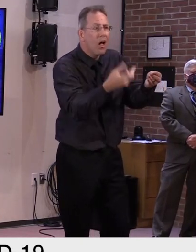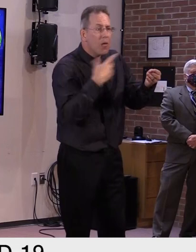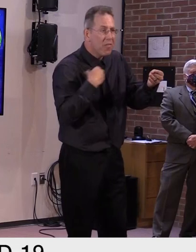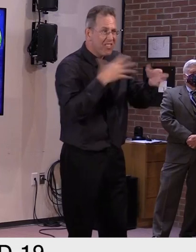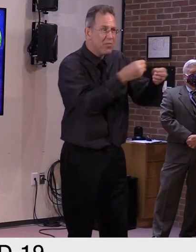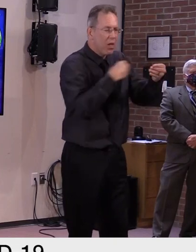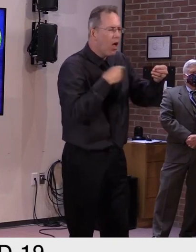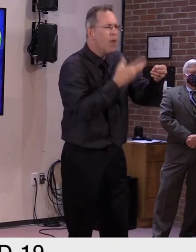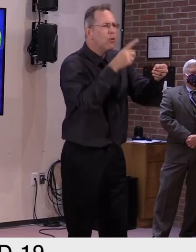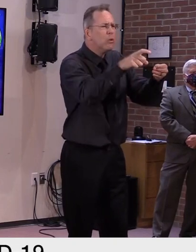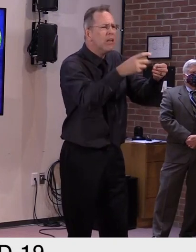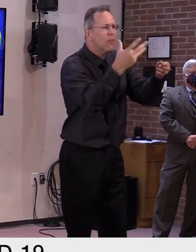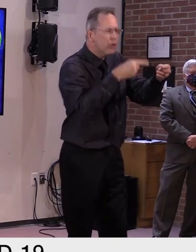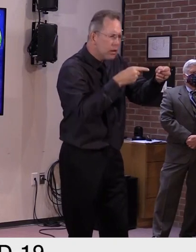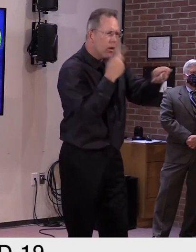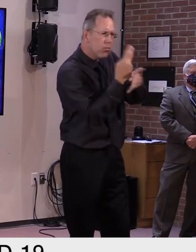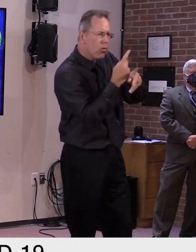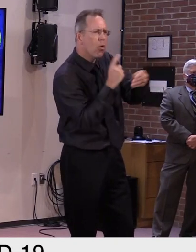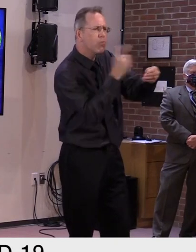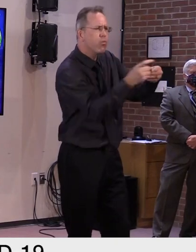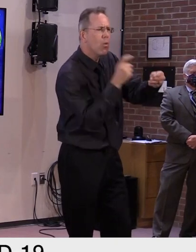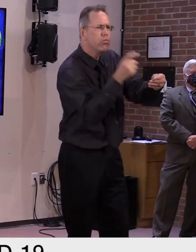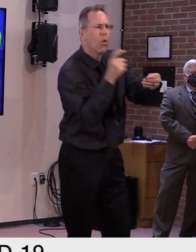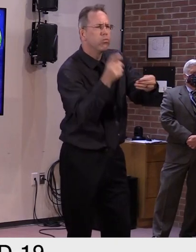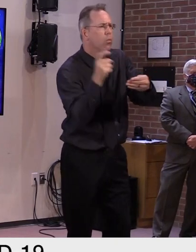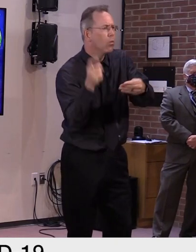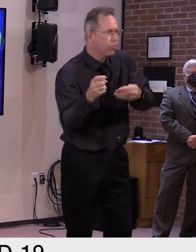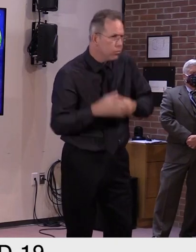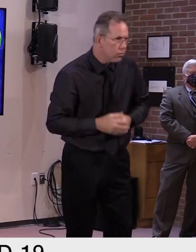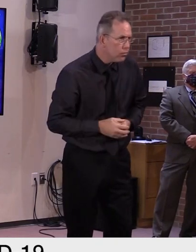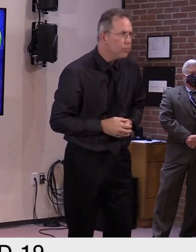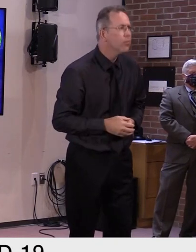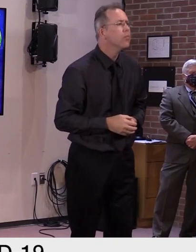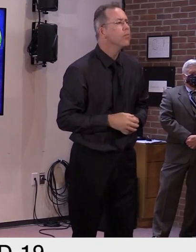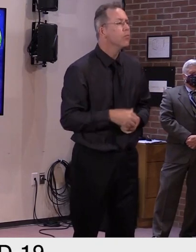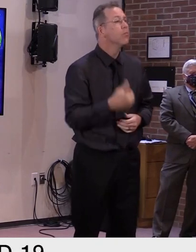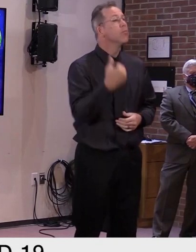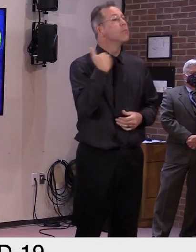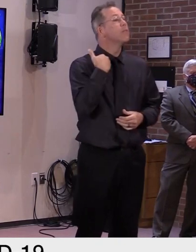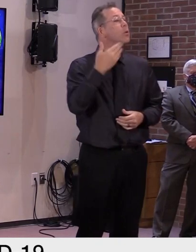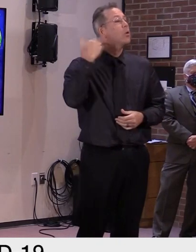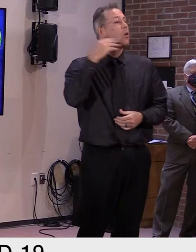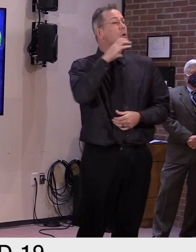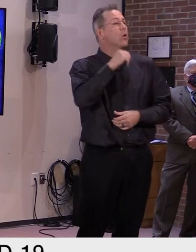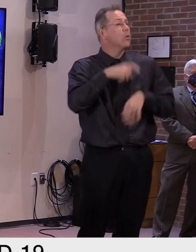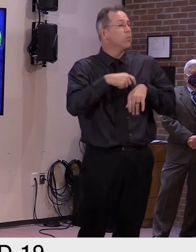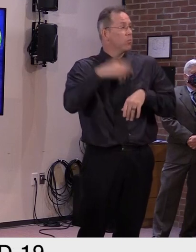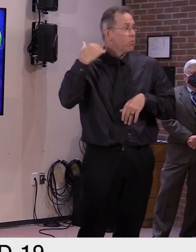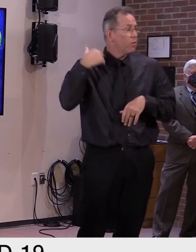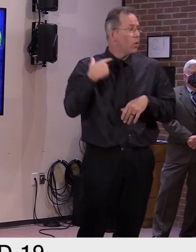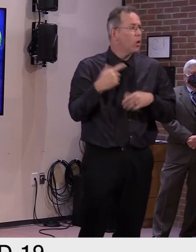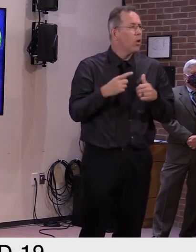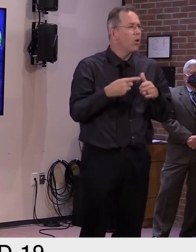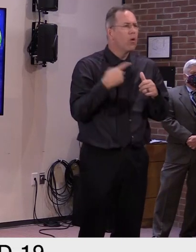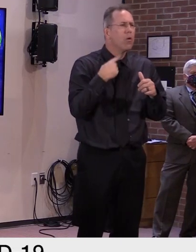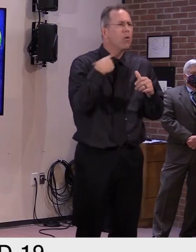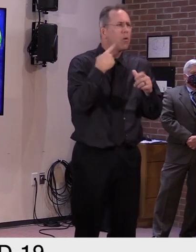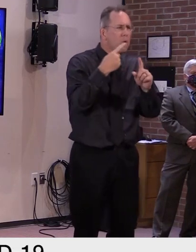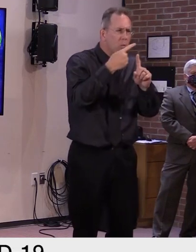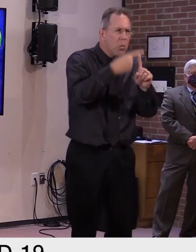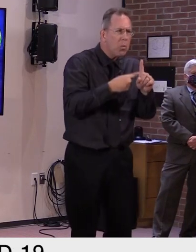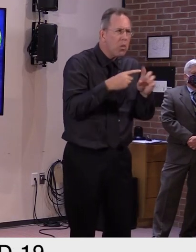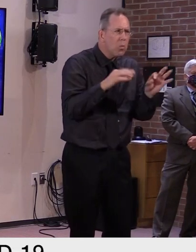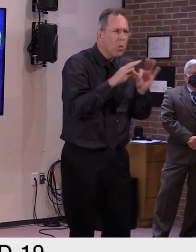Another big difference is that we're looking at more than 1 month of loss. Last time around, as you may have recalled, there was a 50% loss